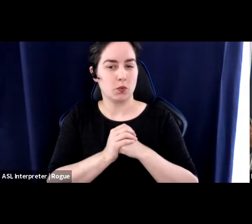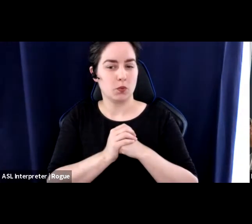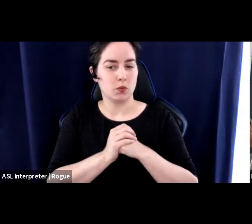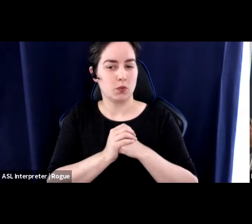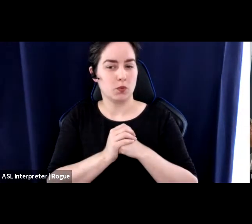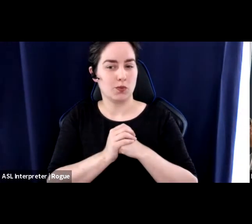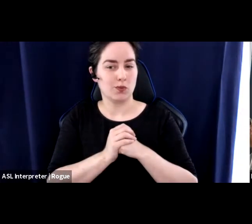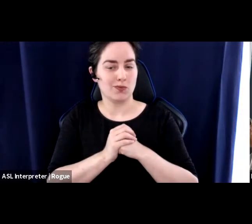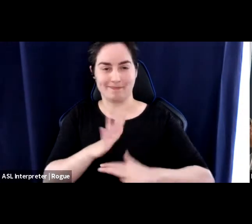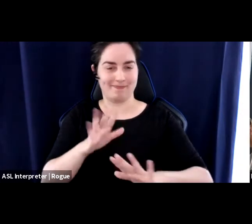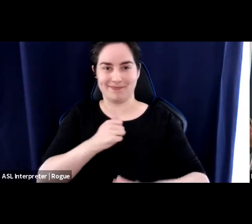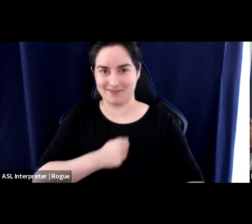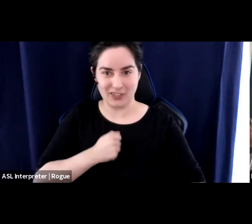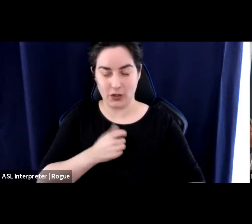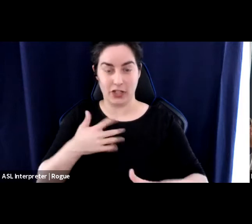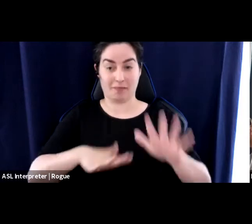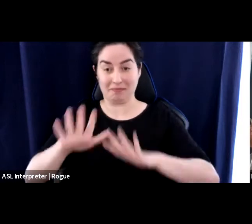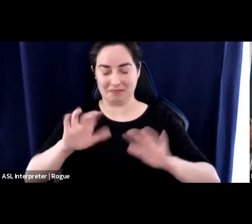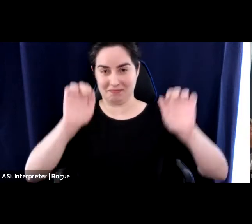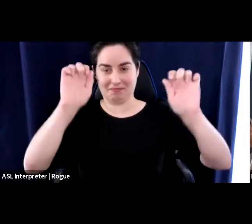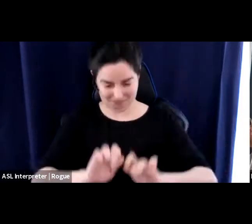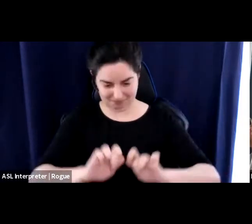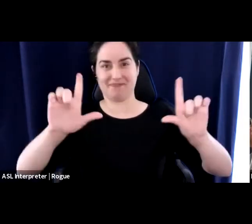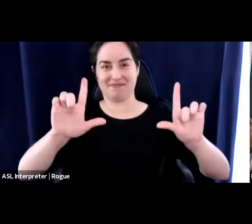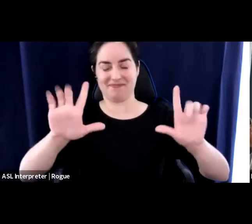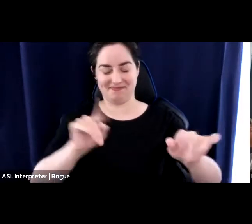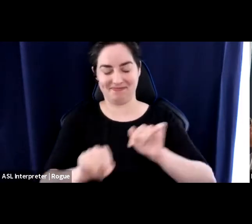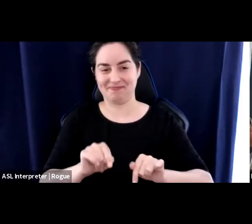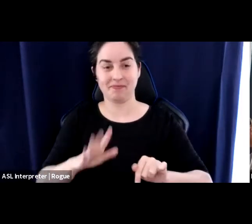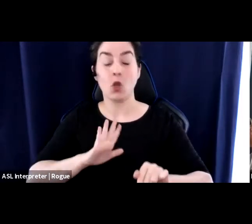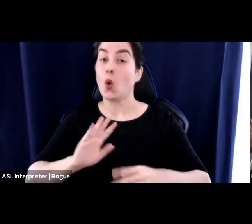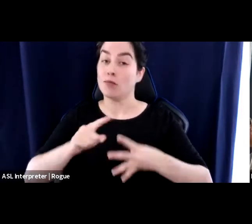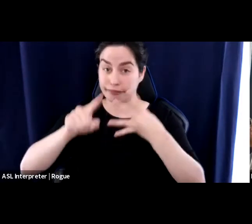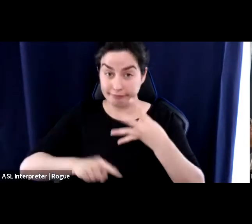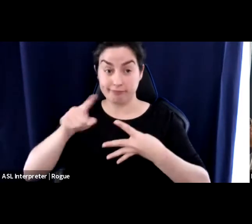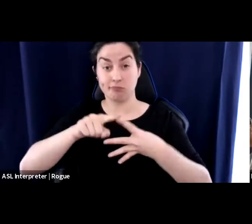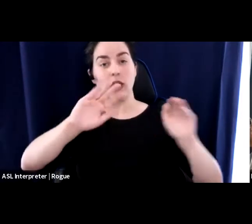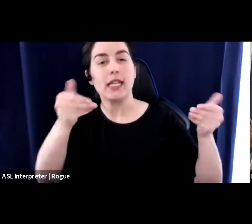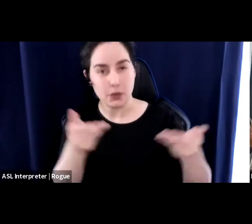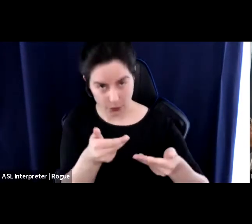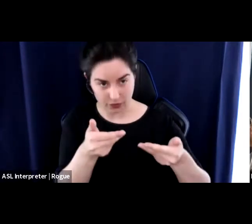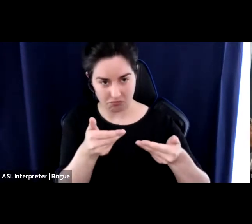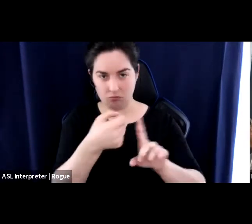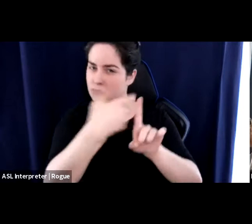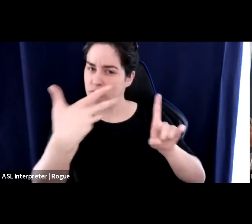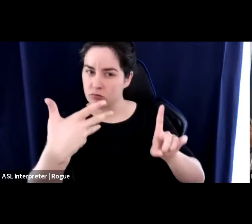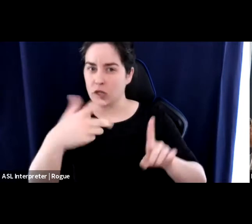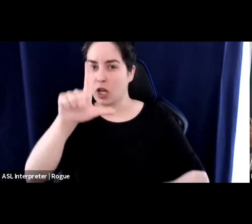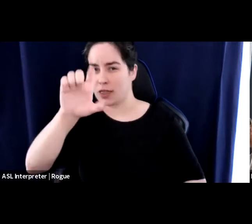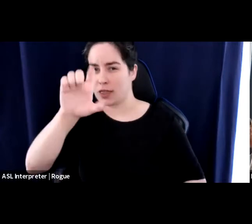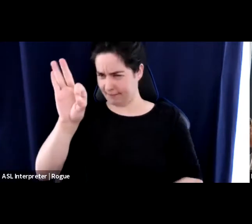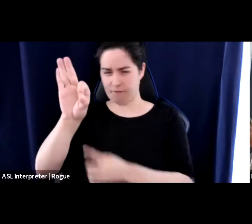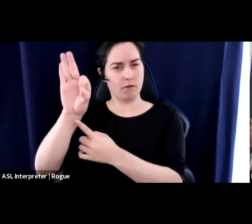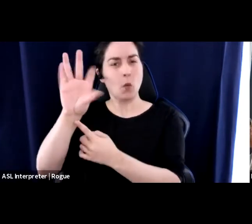so my apologies, I just lost the screen for a bit there. So I'll begin with some introductory remarks to talk about LEAF's work,